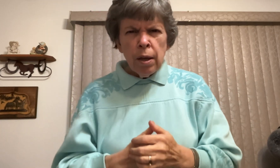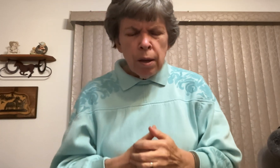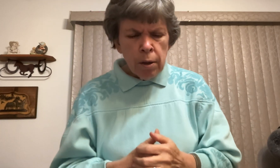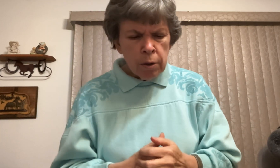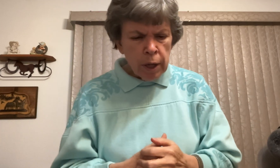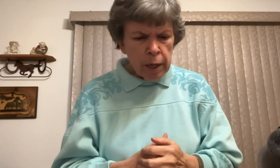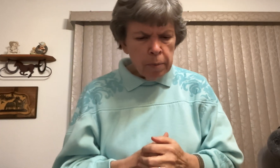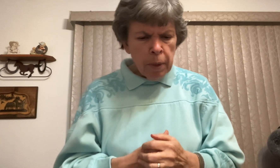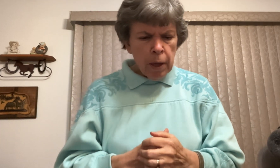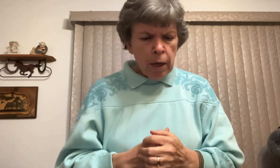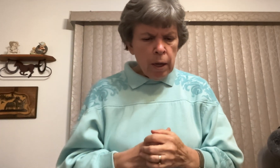Okay.